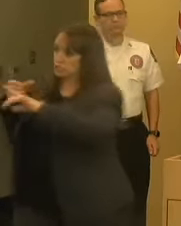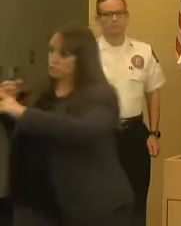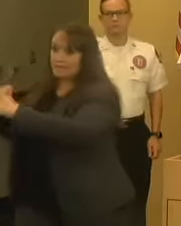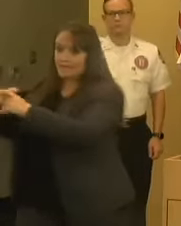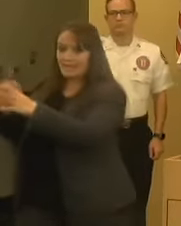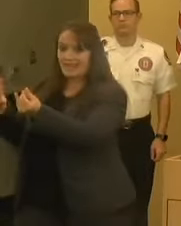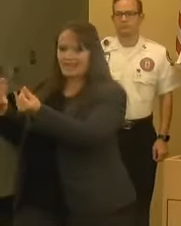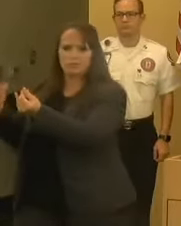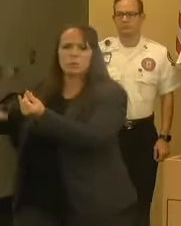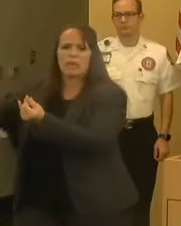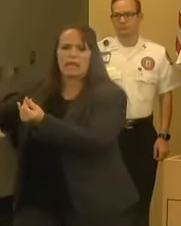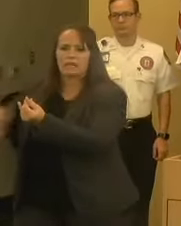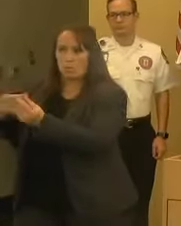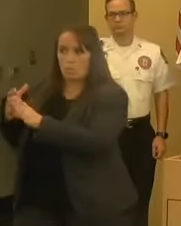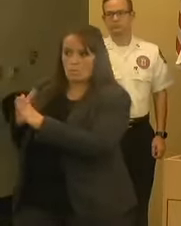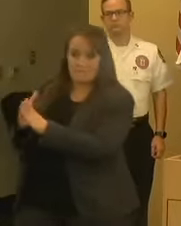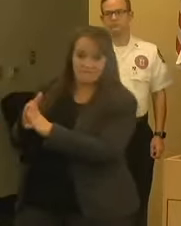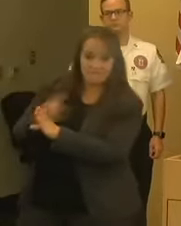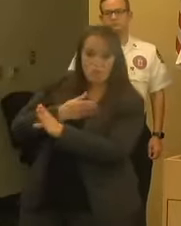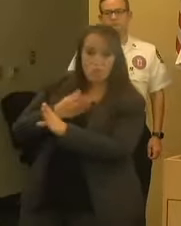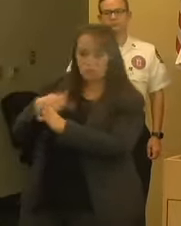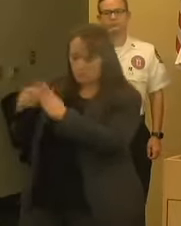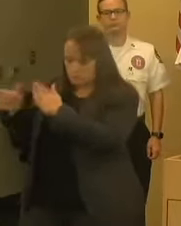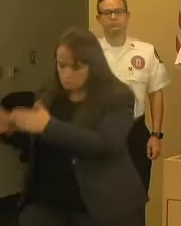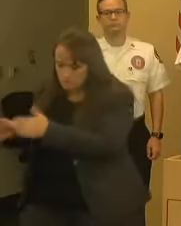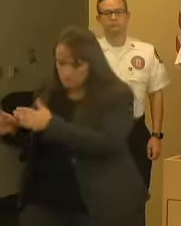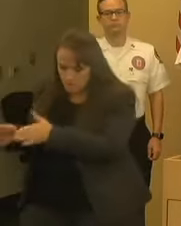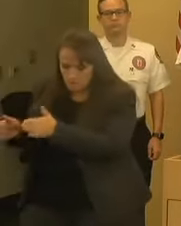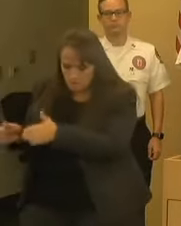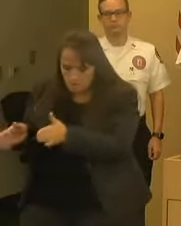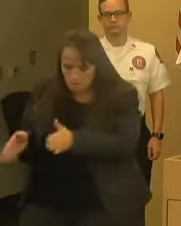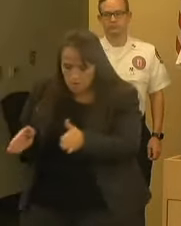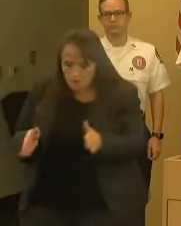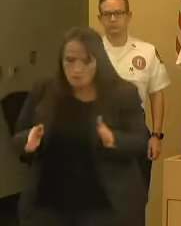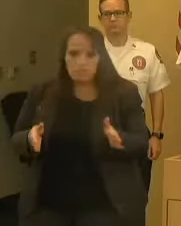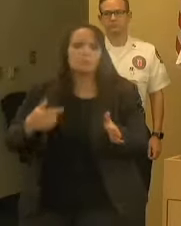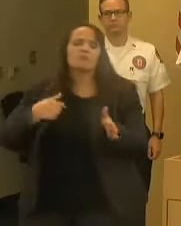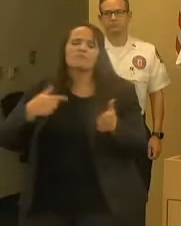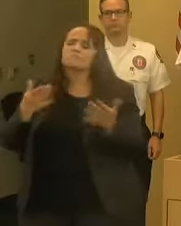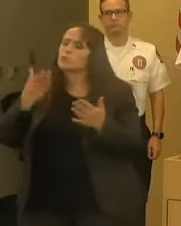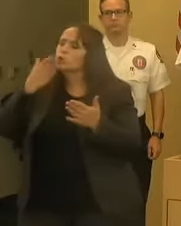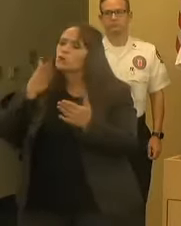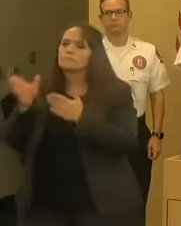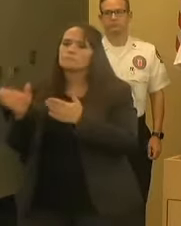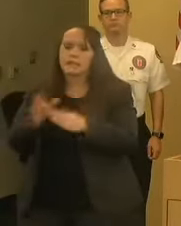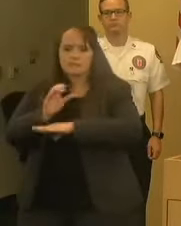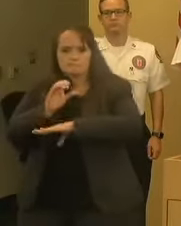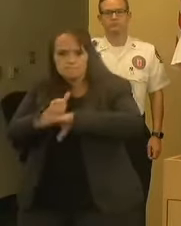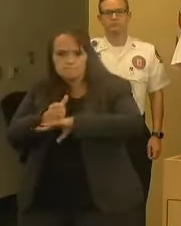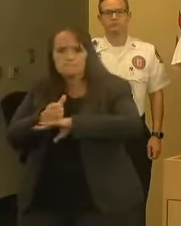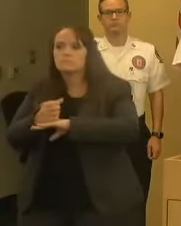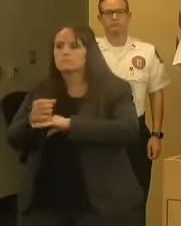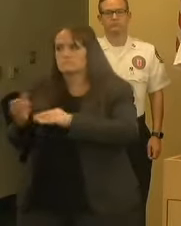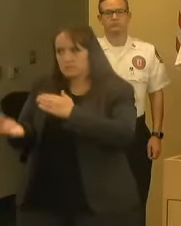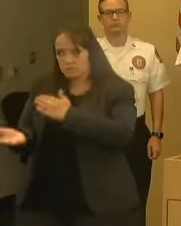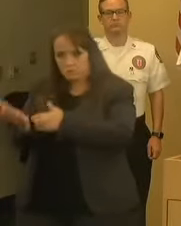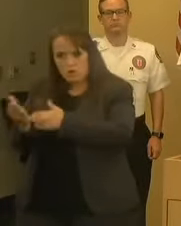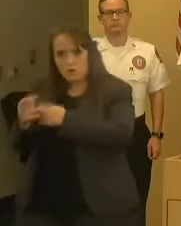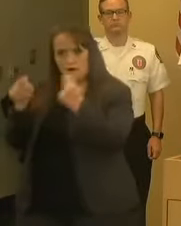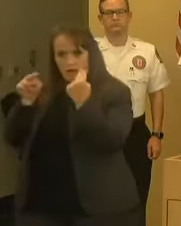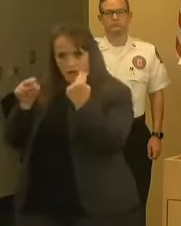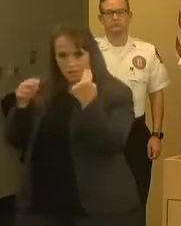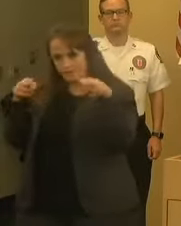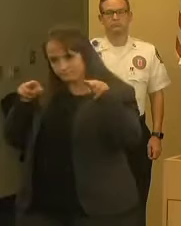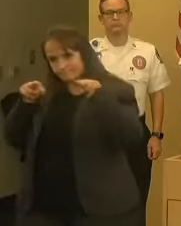So we have a good plan in place. It's begun this morning with the lane reversals and a variety of other things. We'll continue